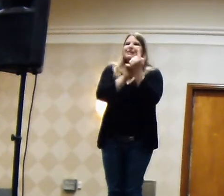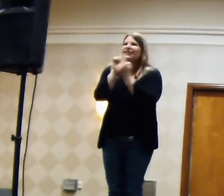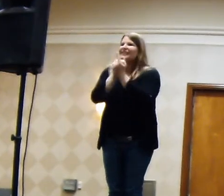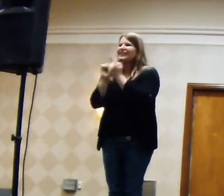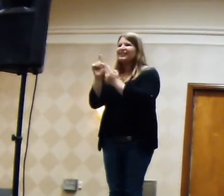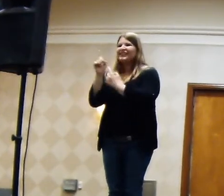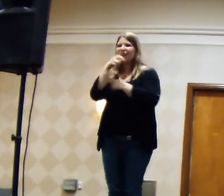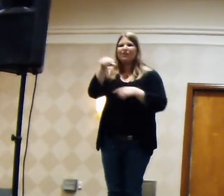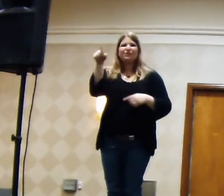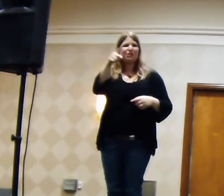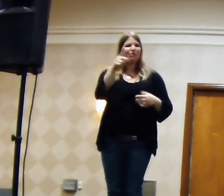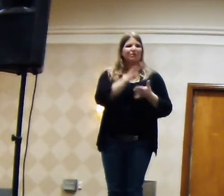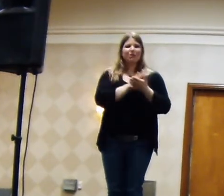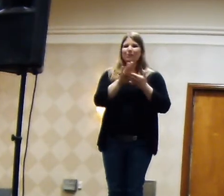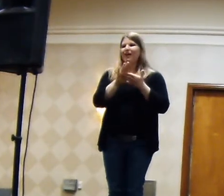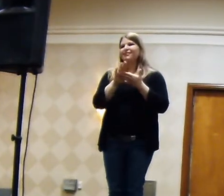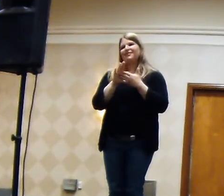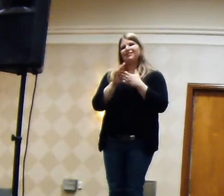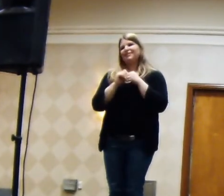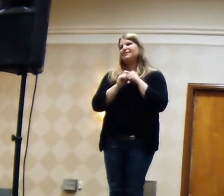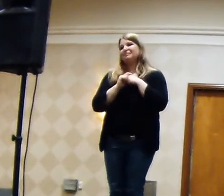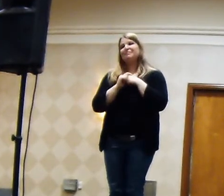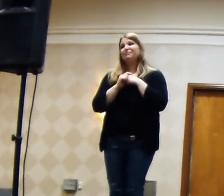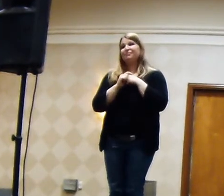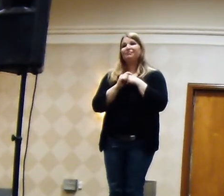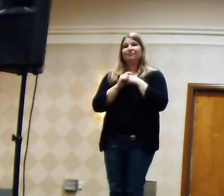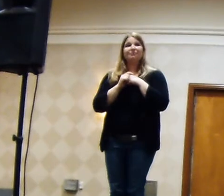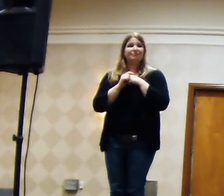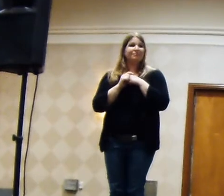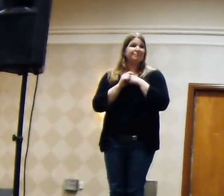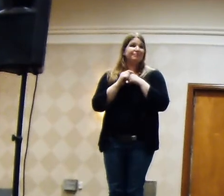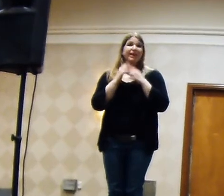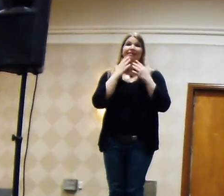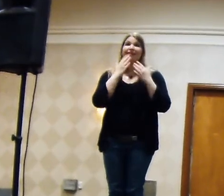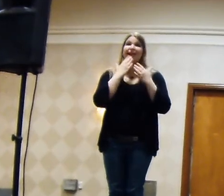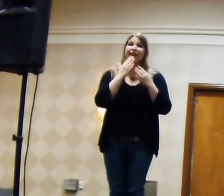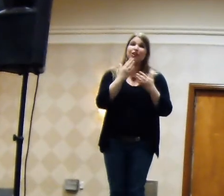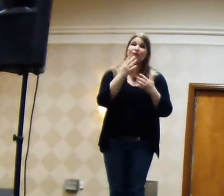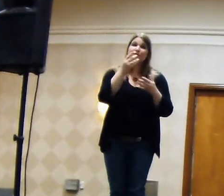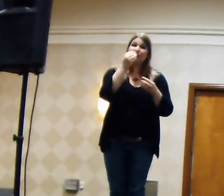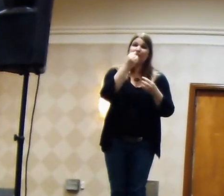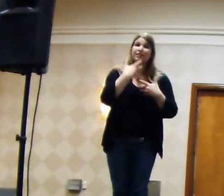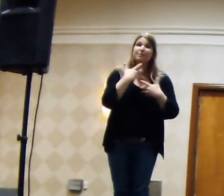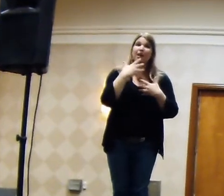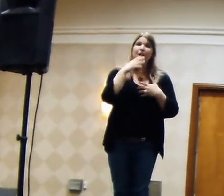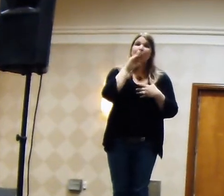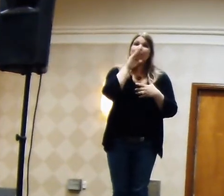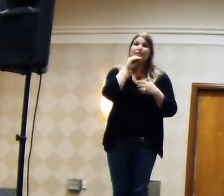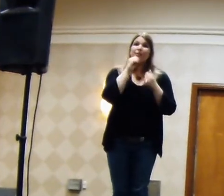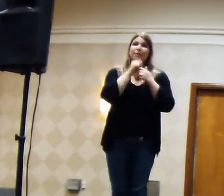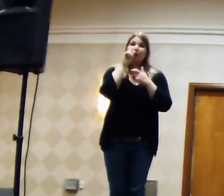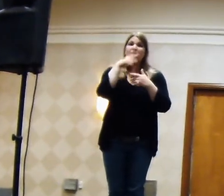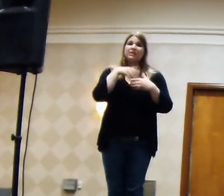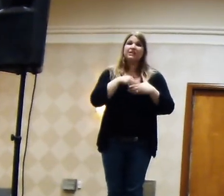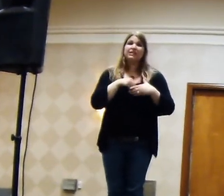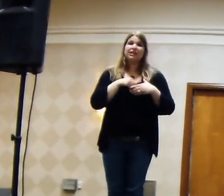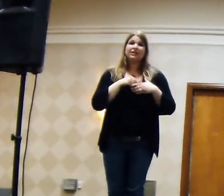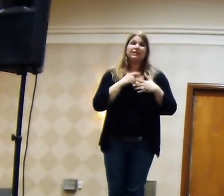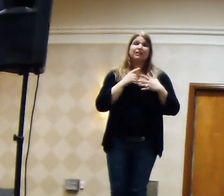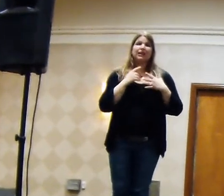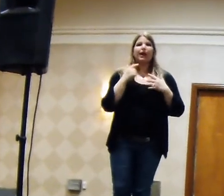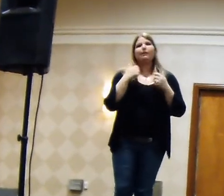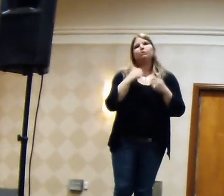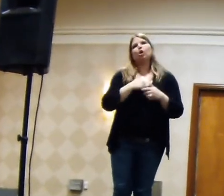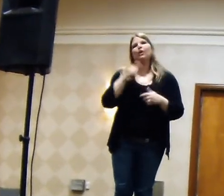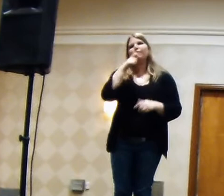here. It's so nice, and it's so nice to be here. And it's so nice to meet you, and thank you for sharing that about Howard the Duck. That's really sweet. I'm sorry you had to watch it a